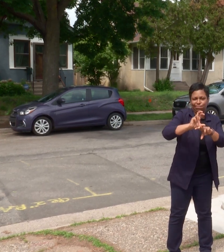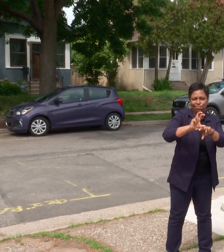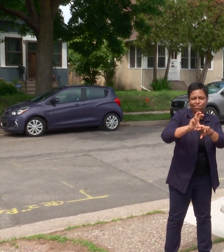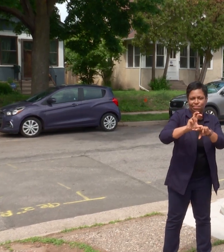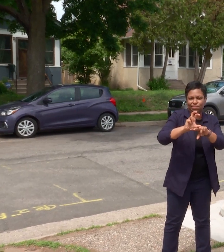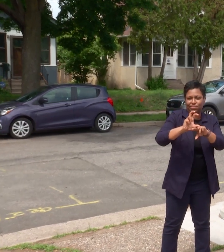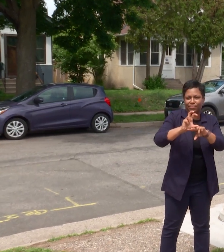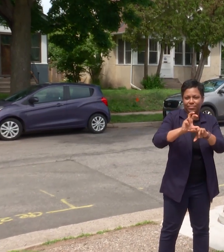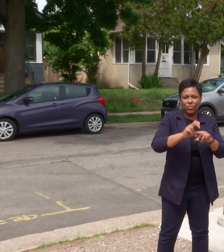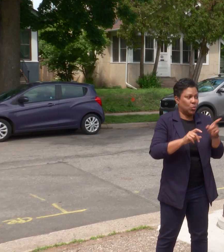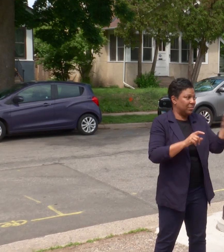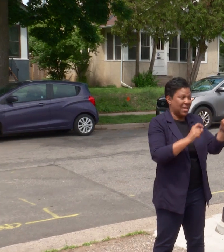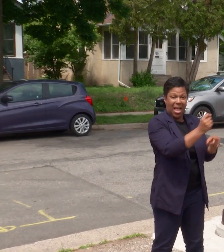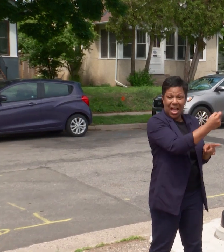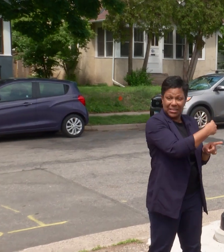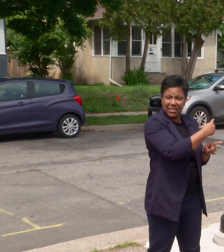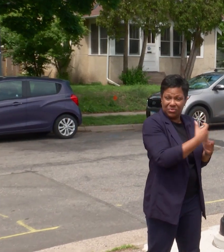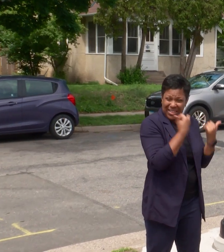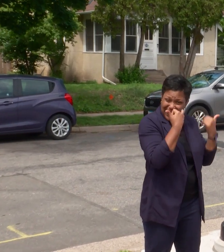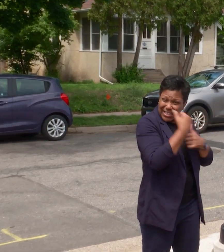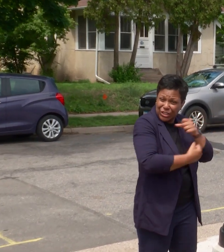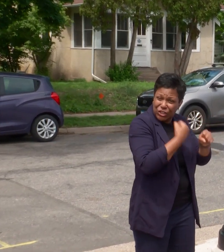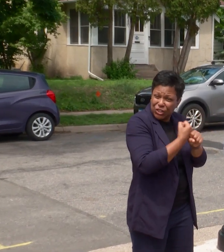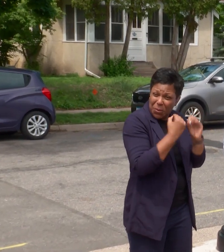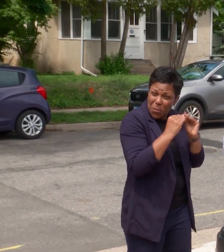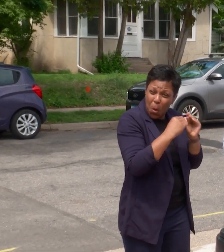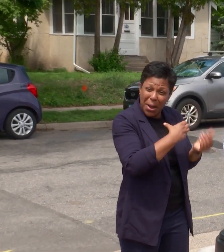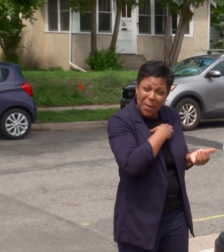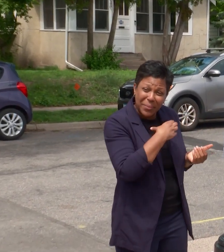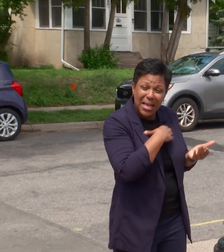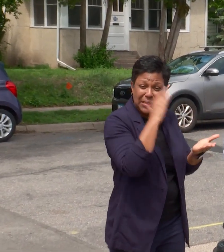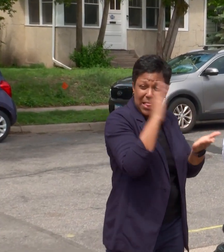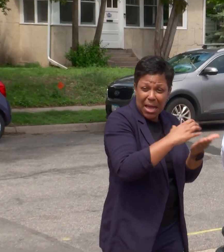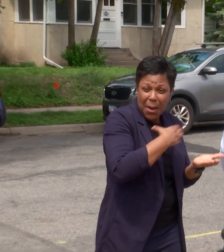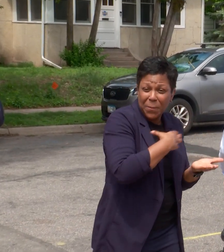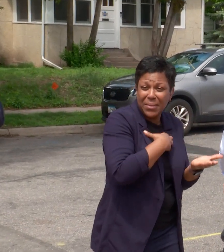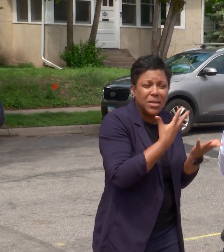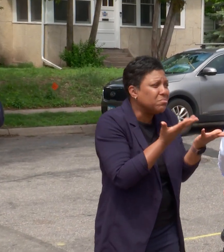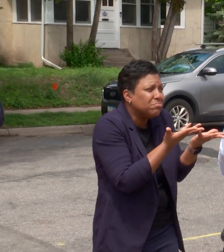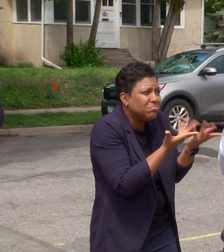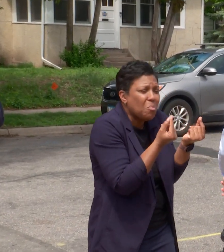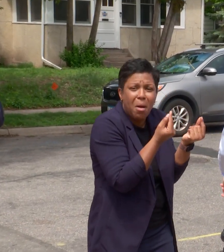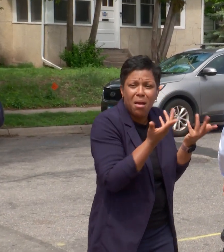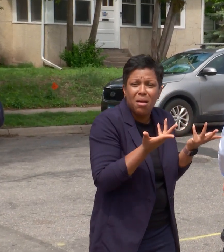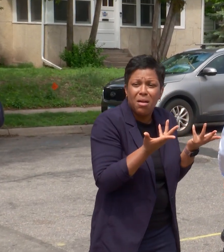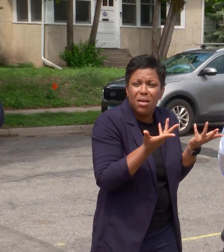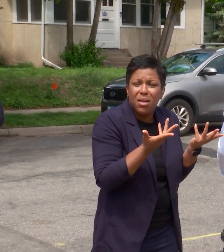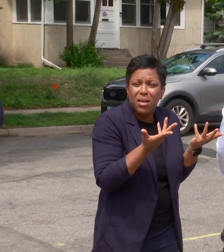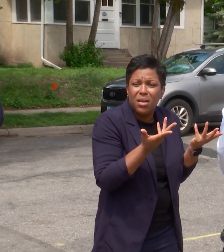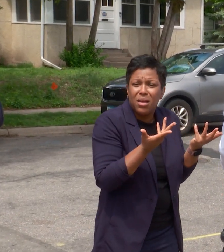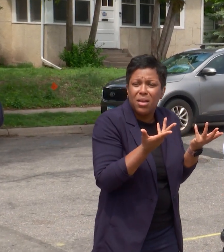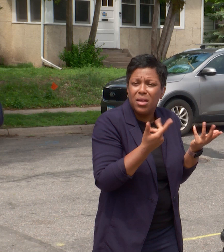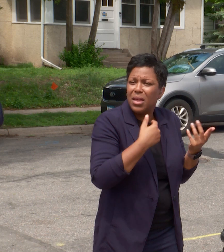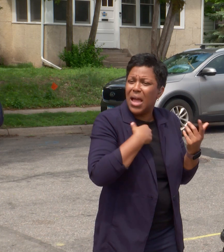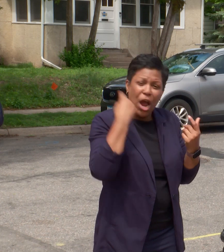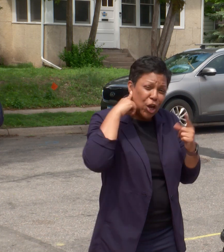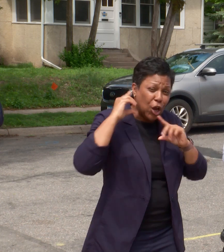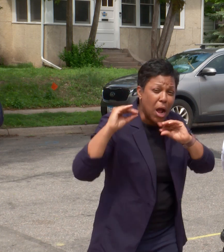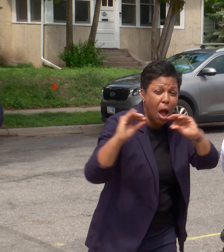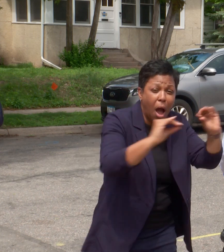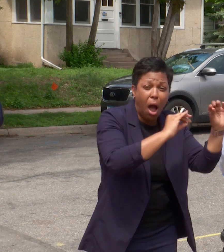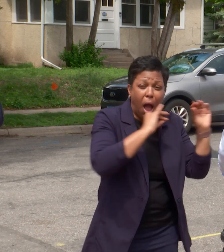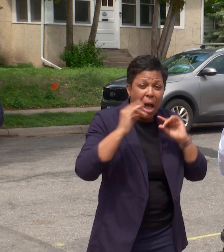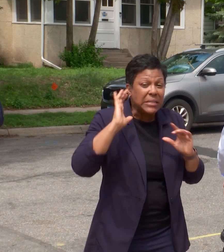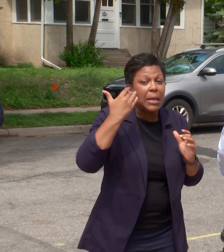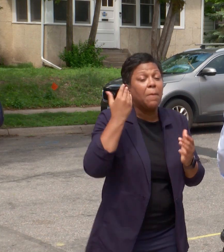fewer complaints so far this year or year to date or something like that? I mean, because that's like What I'm sort of hearing is the issue is that there wasn't the money to do this